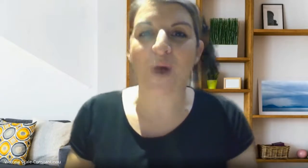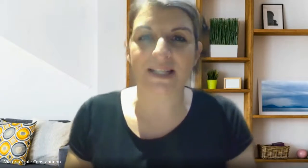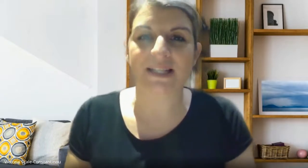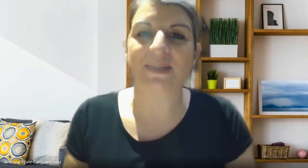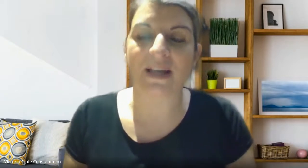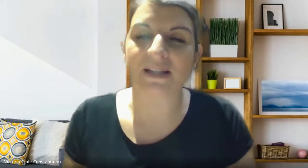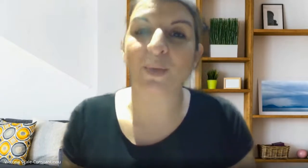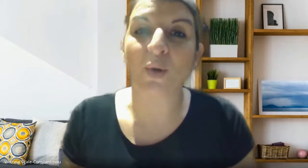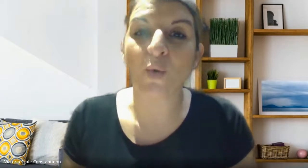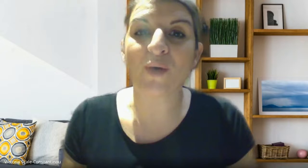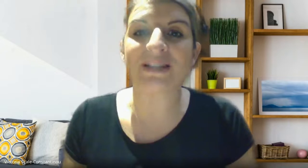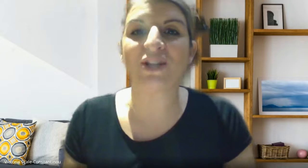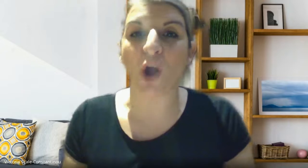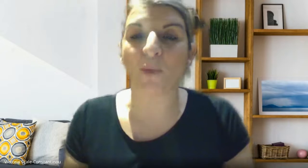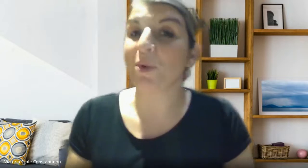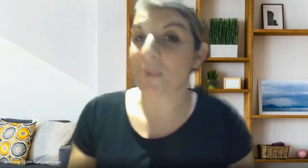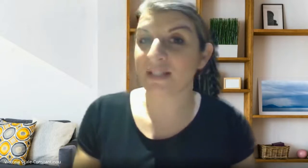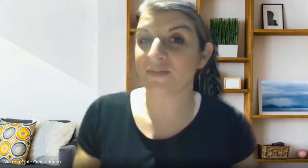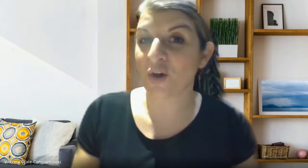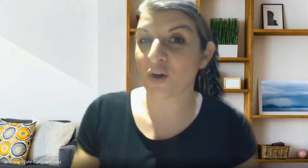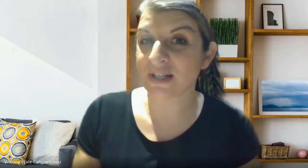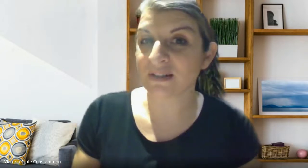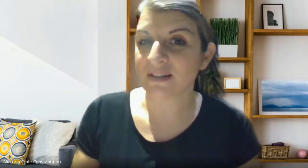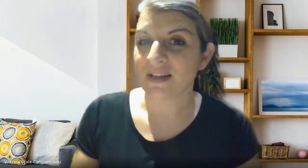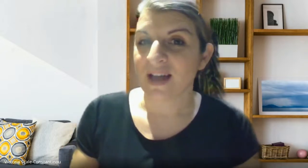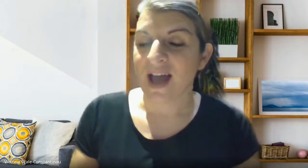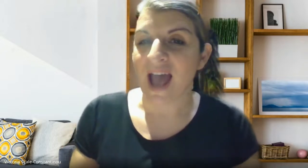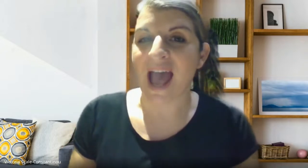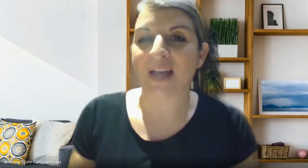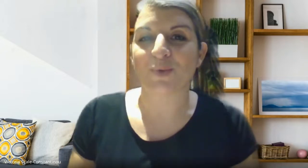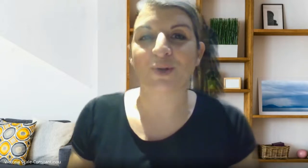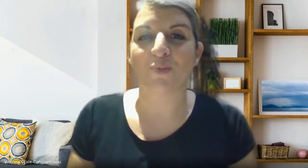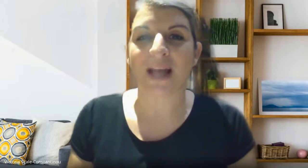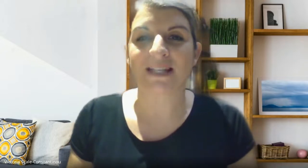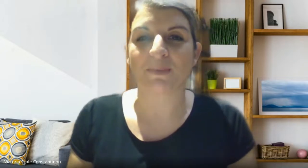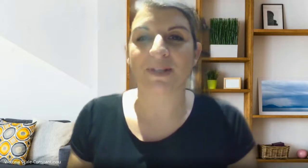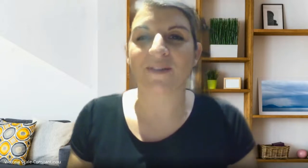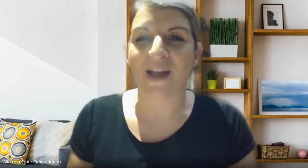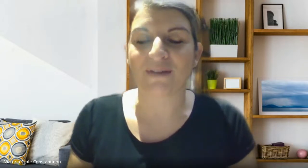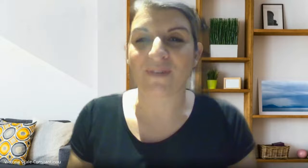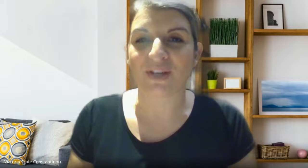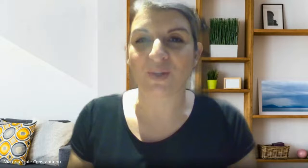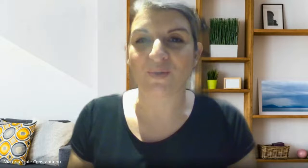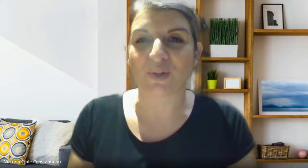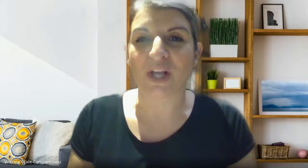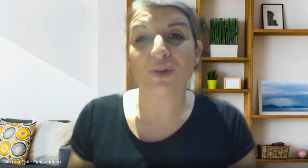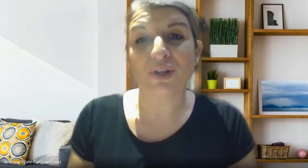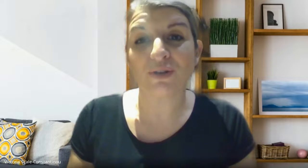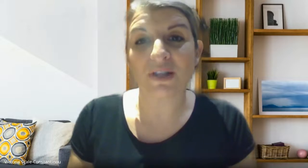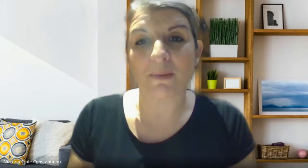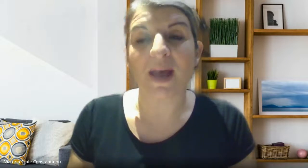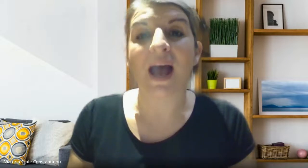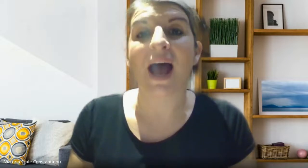to practice some signs that we already know, but we might have forgotten. And we're going to practice them because they're very, very useful. And you